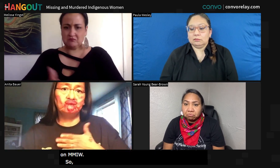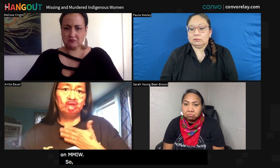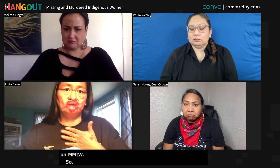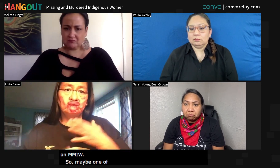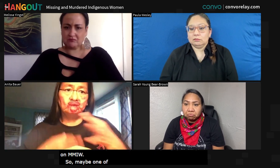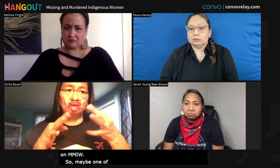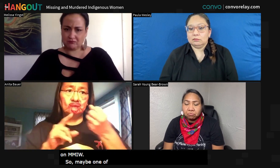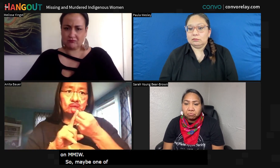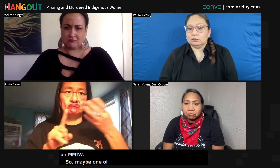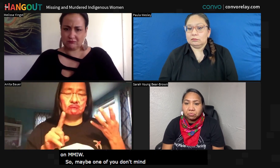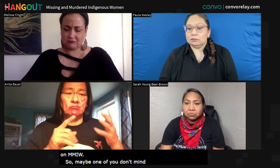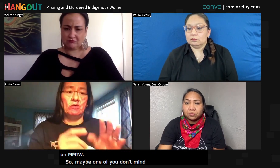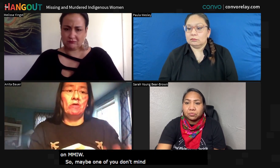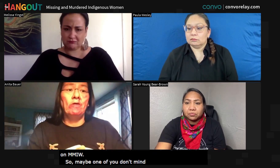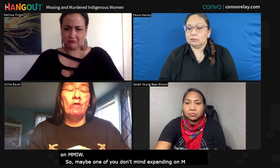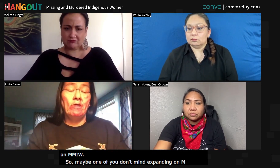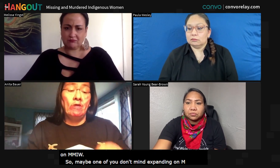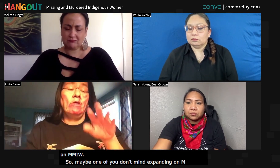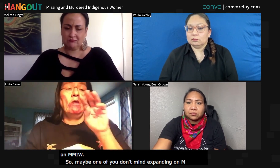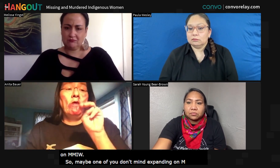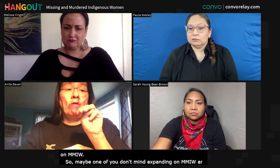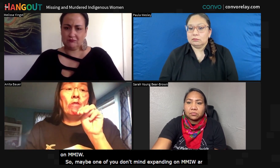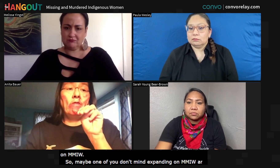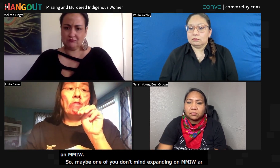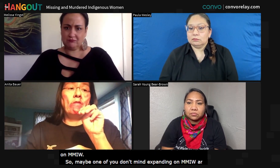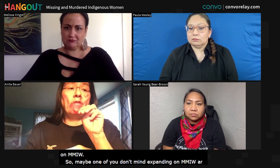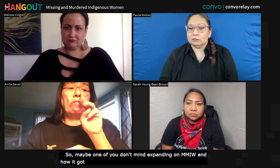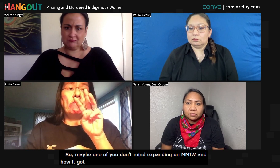This is Anita. I'm more than happy to start talking about that.